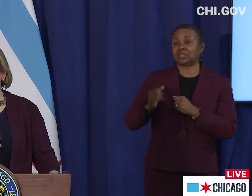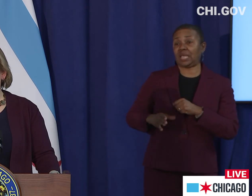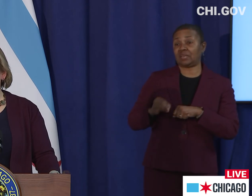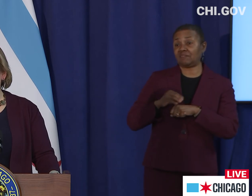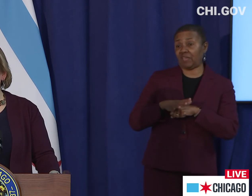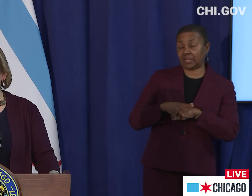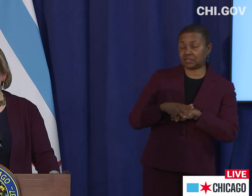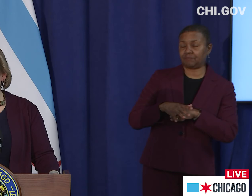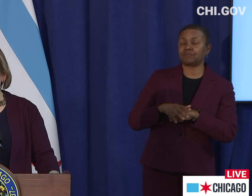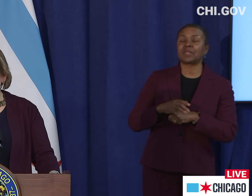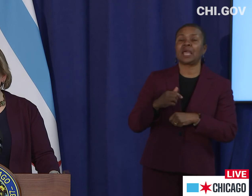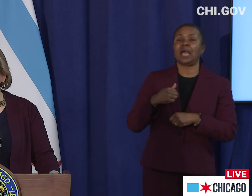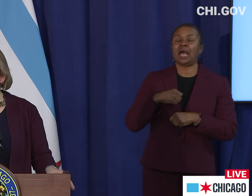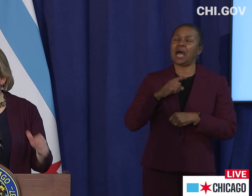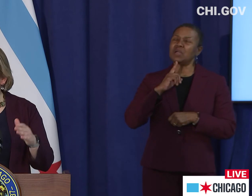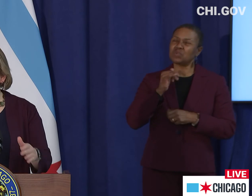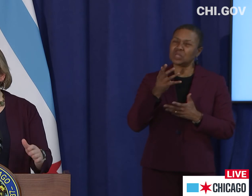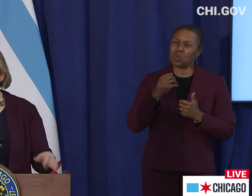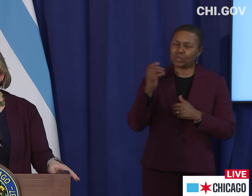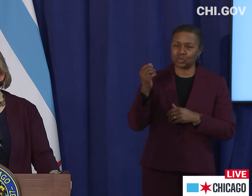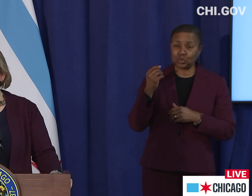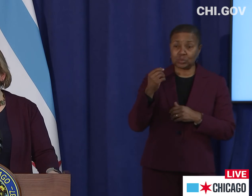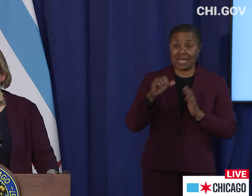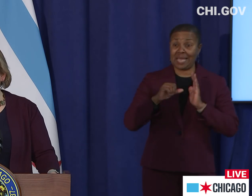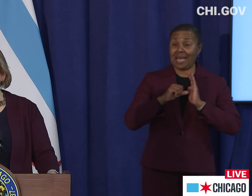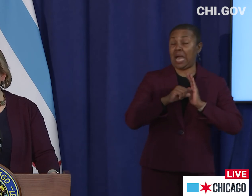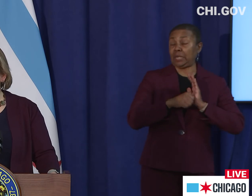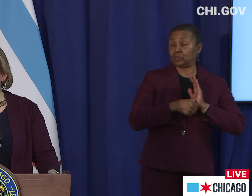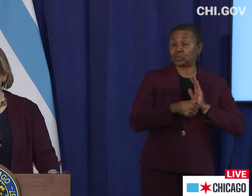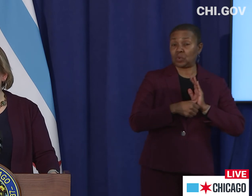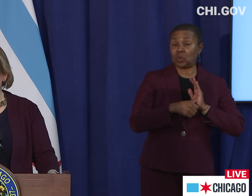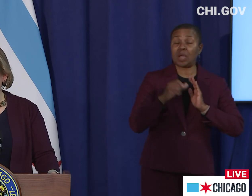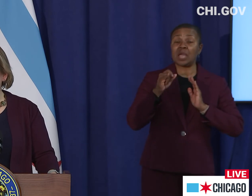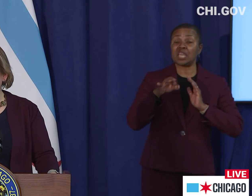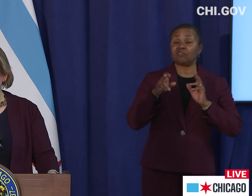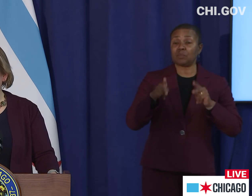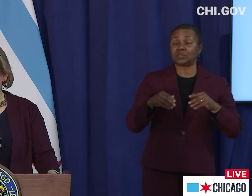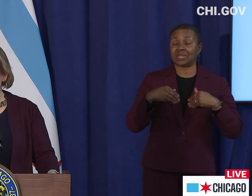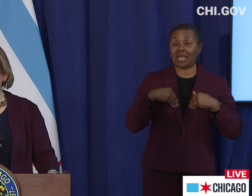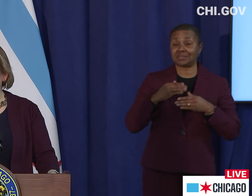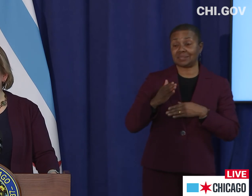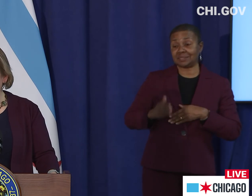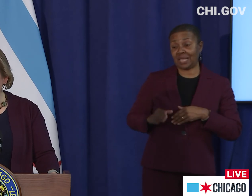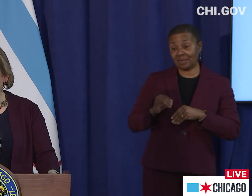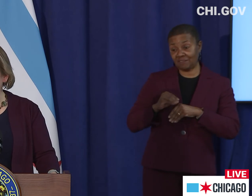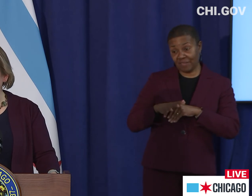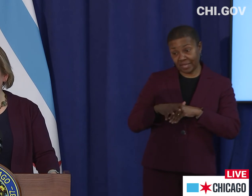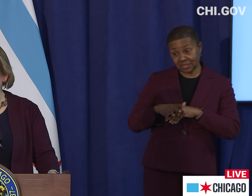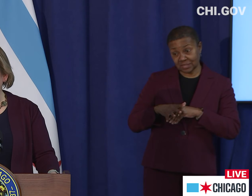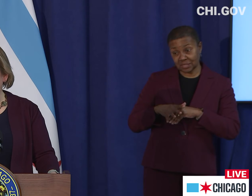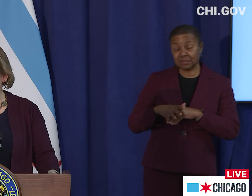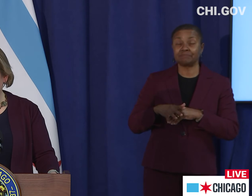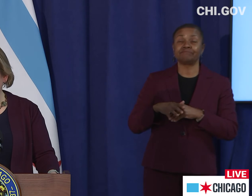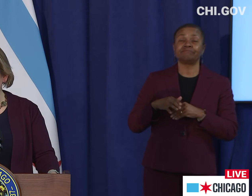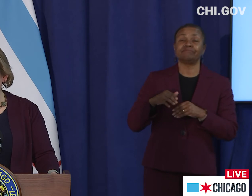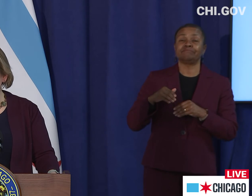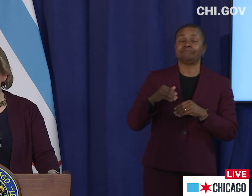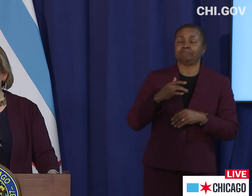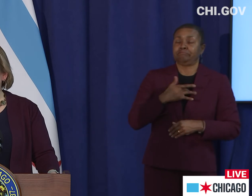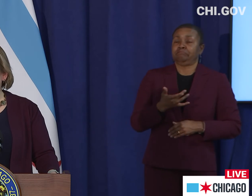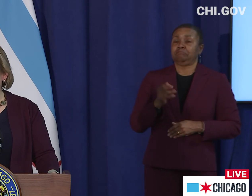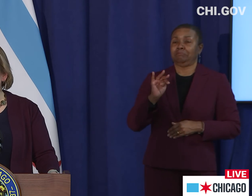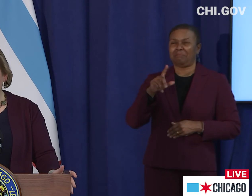have. So I really want to underscore that if somebody has side effects, in most cases they are